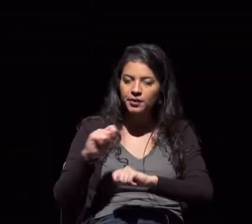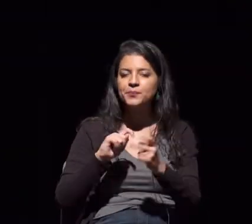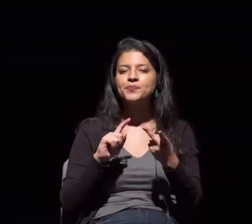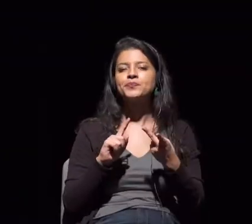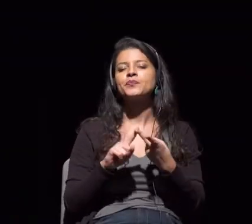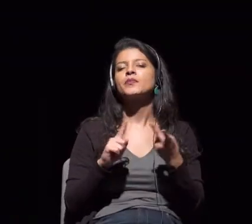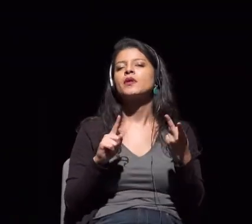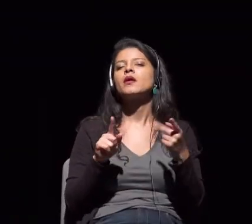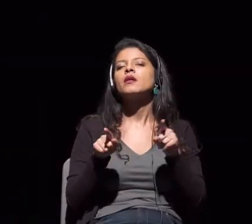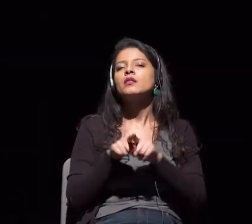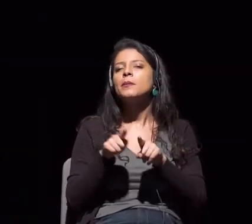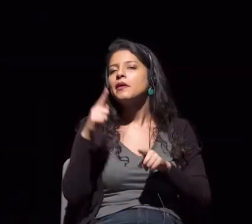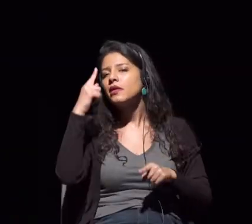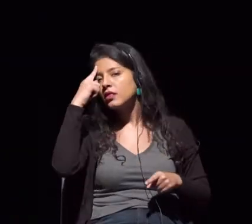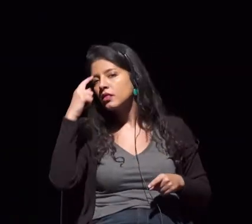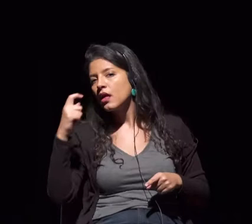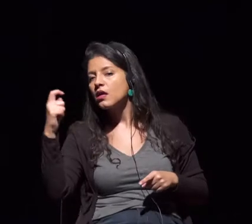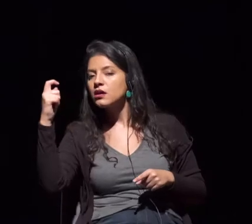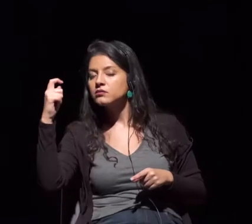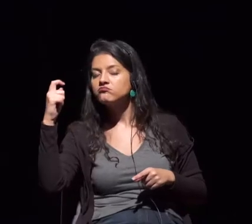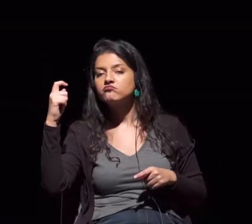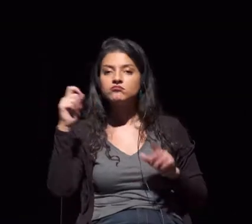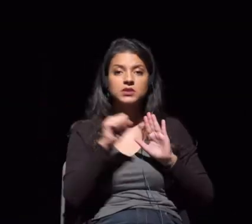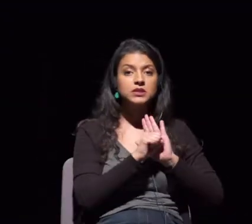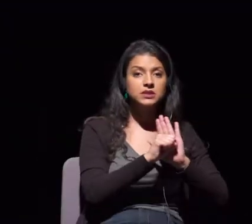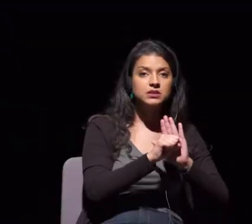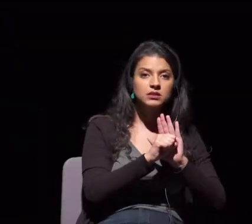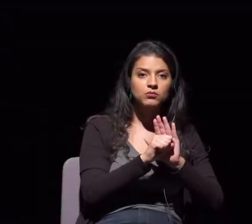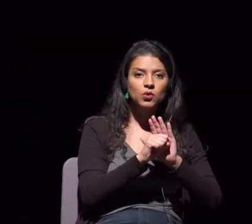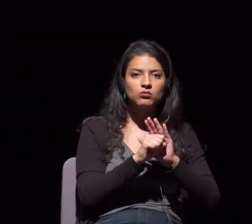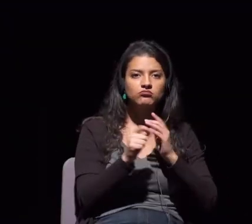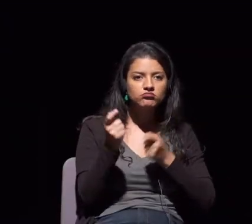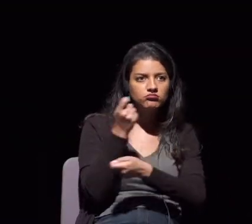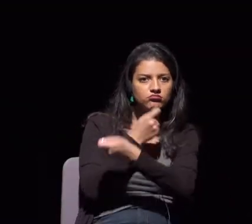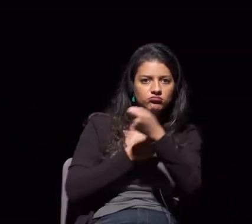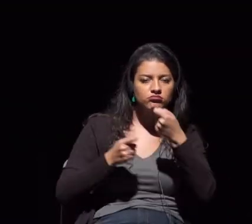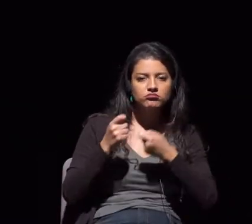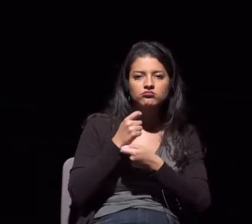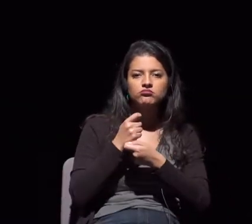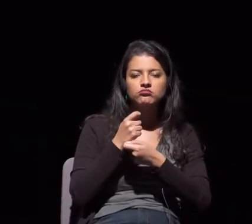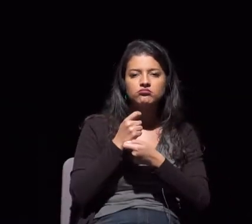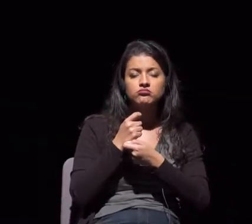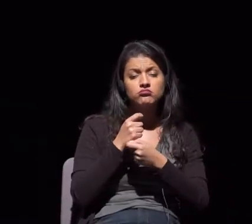ideas and symbols that we associate very much with our everyday life.